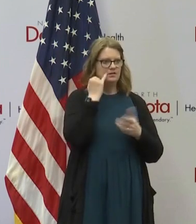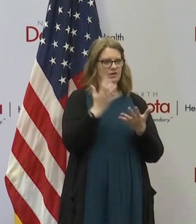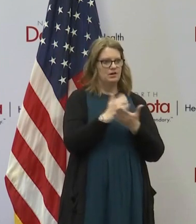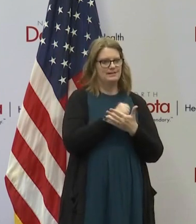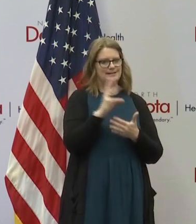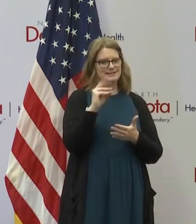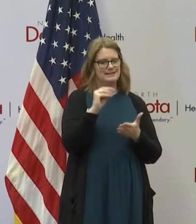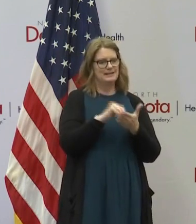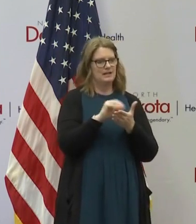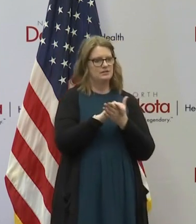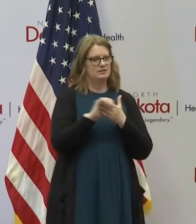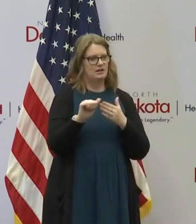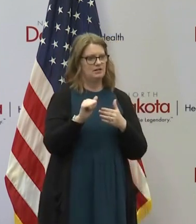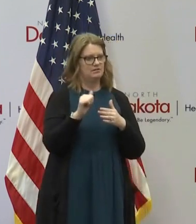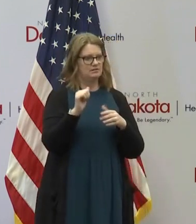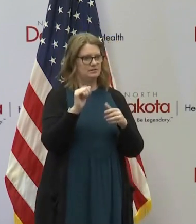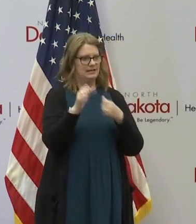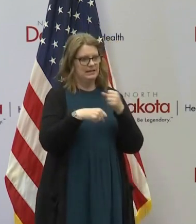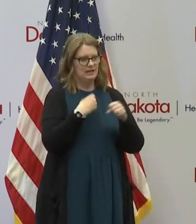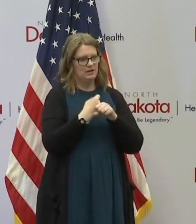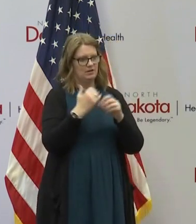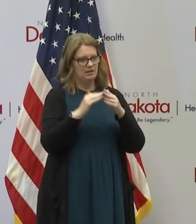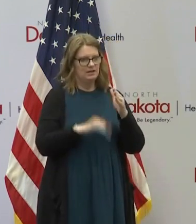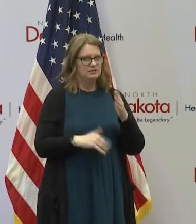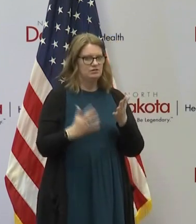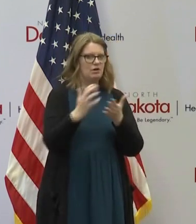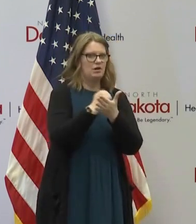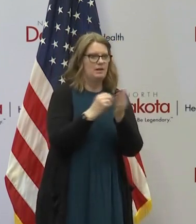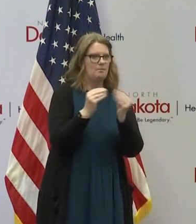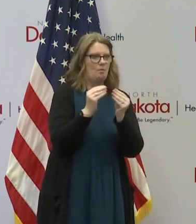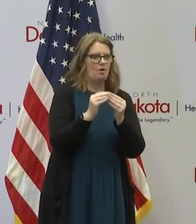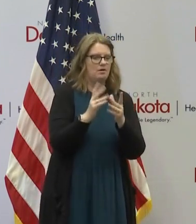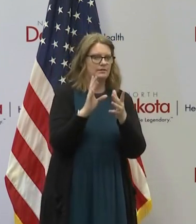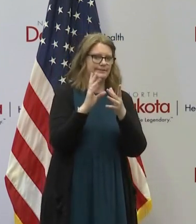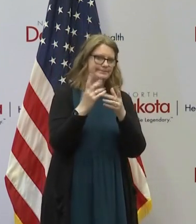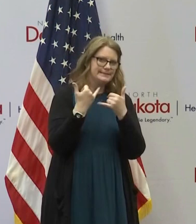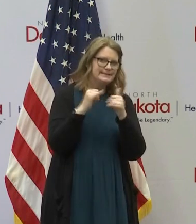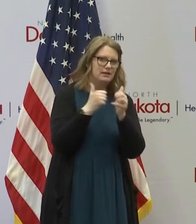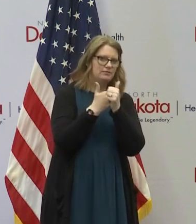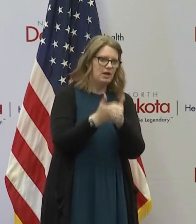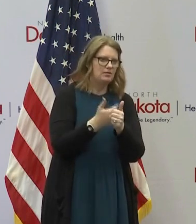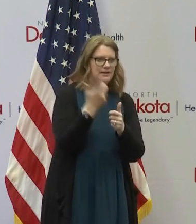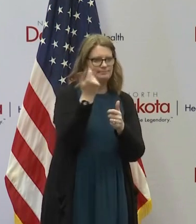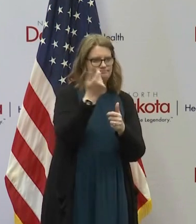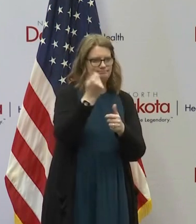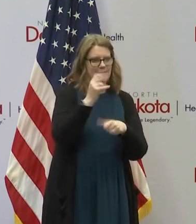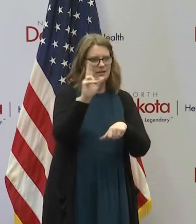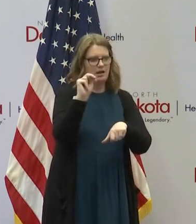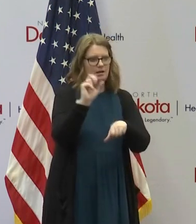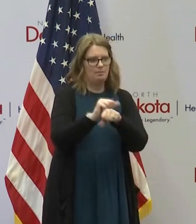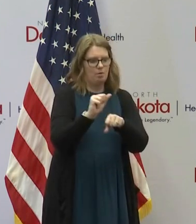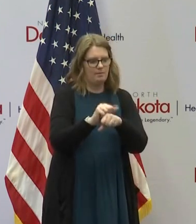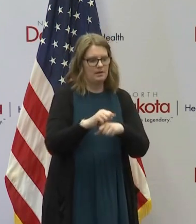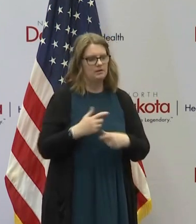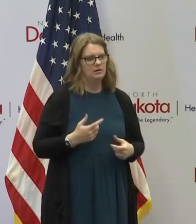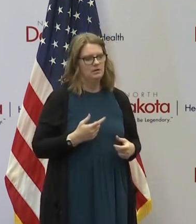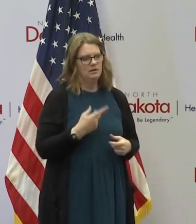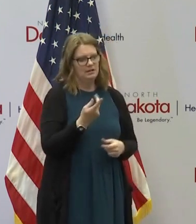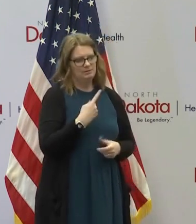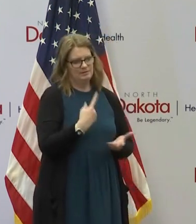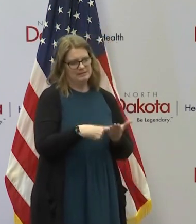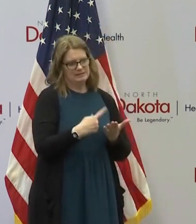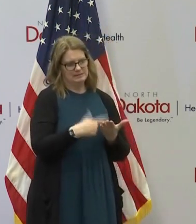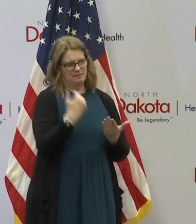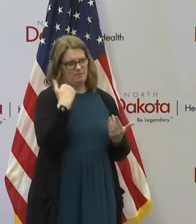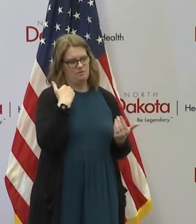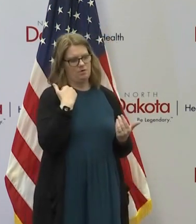year or less, you're making more on unemployment. So my question is, I know you and I have talked about this before,